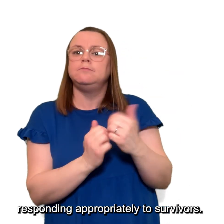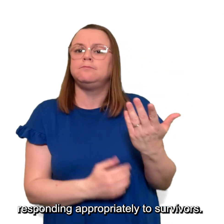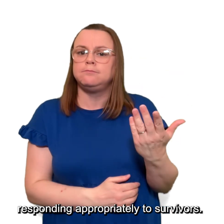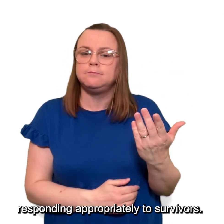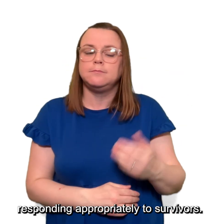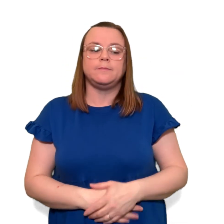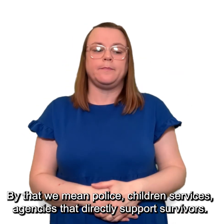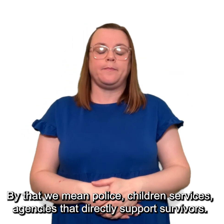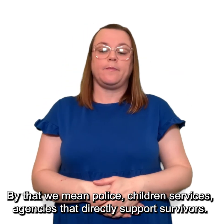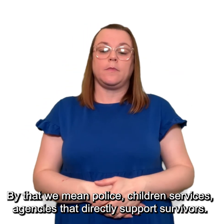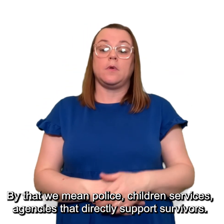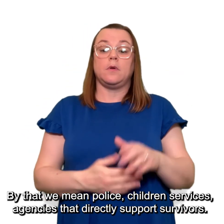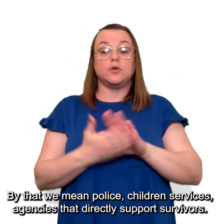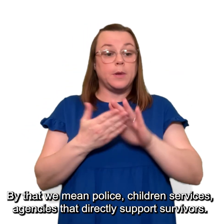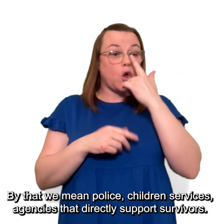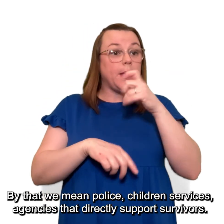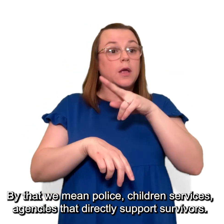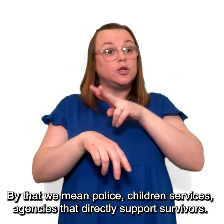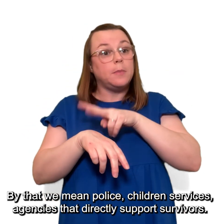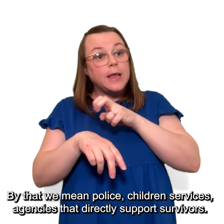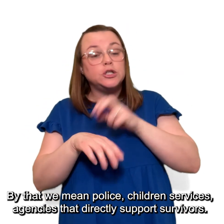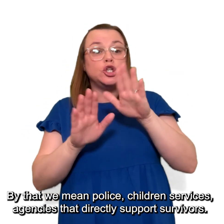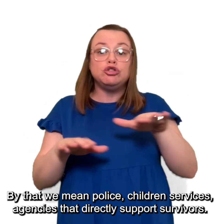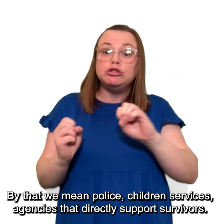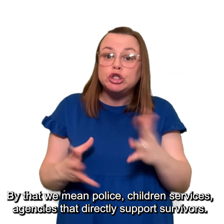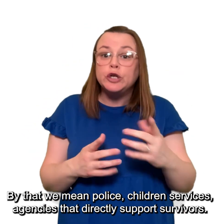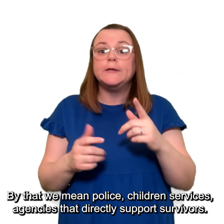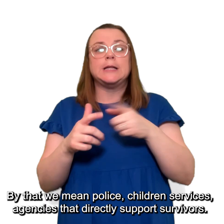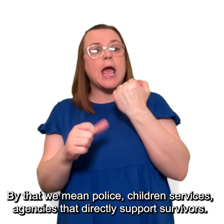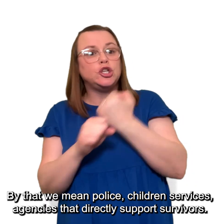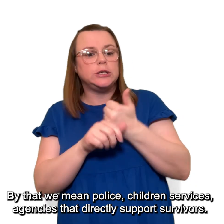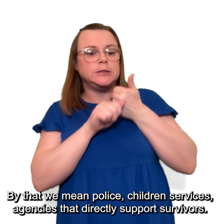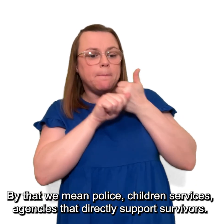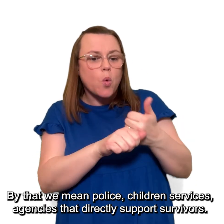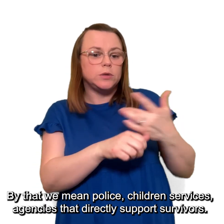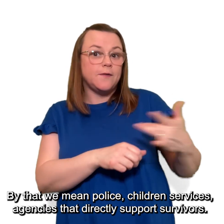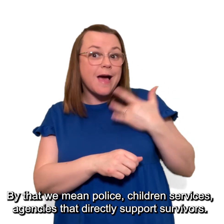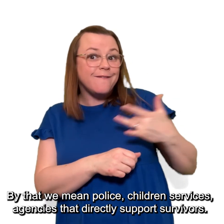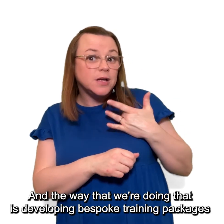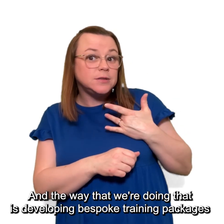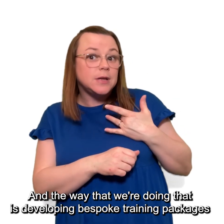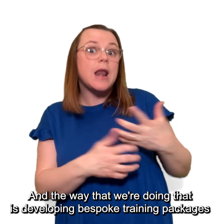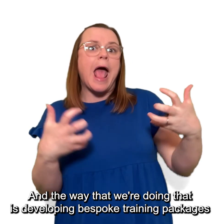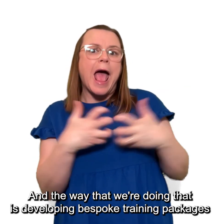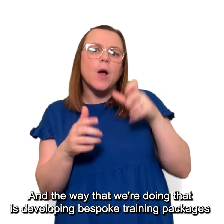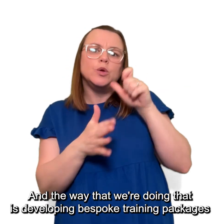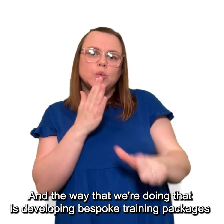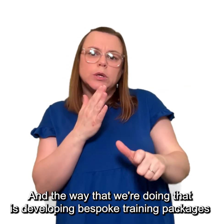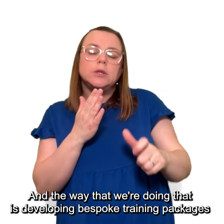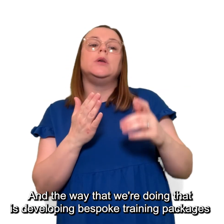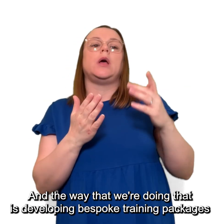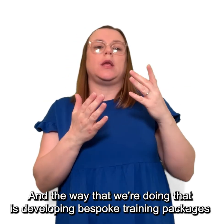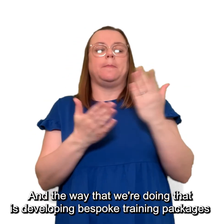to survivors. And by that we mean police, children's services, agencies that directly support survivors. And a way that we're doing